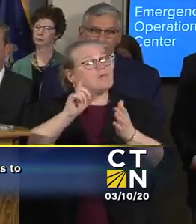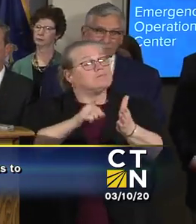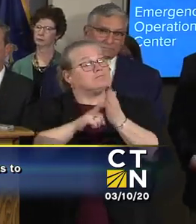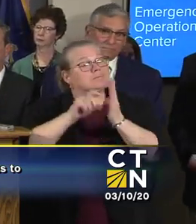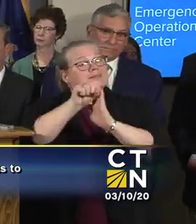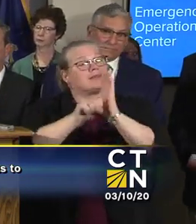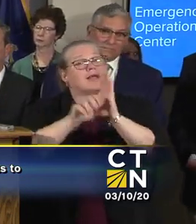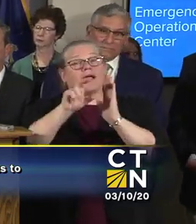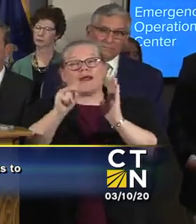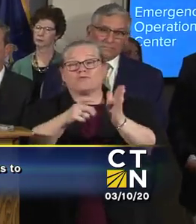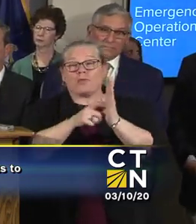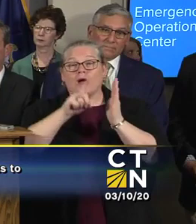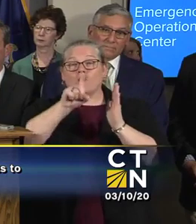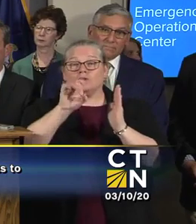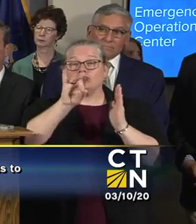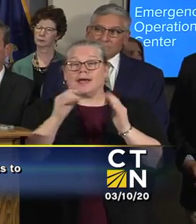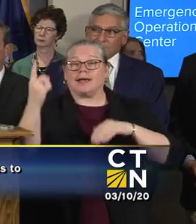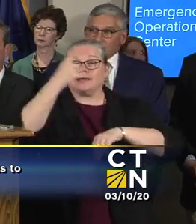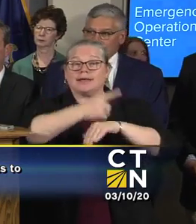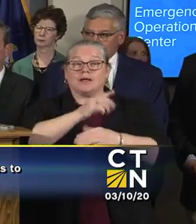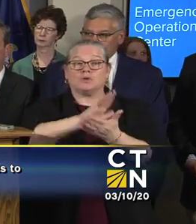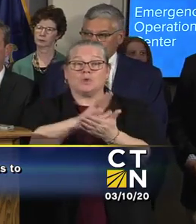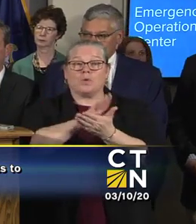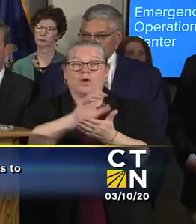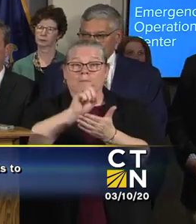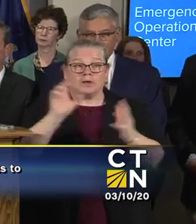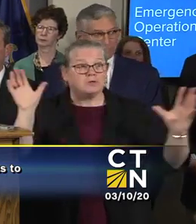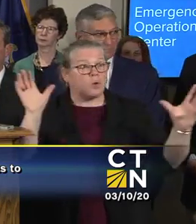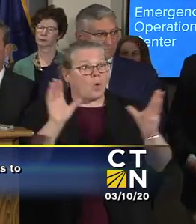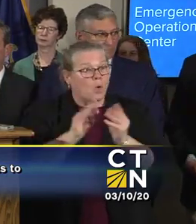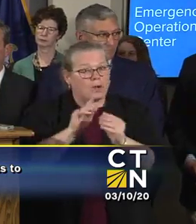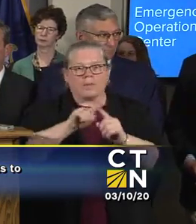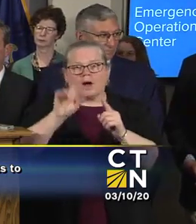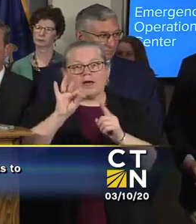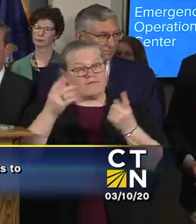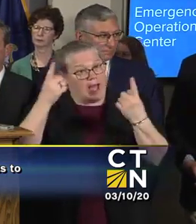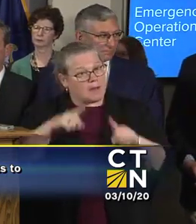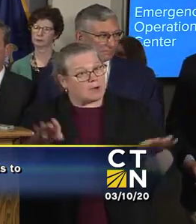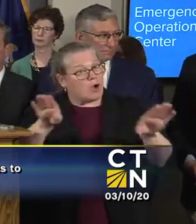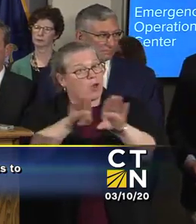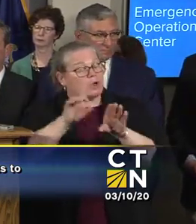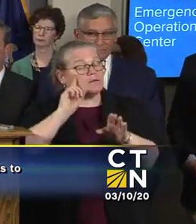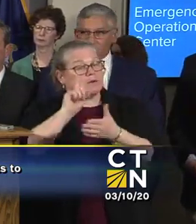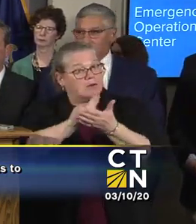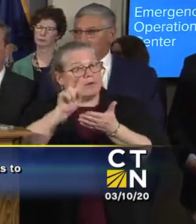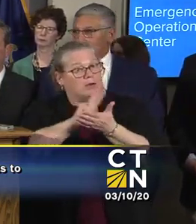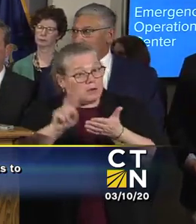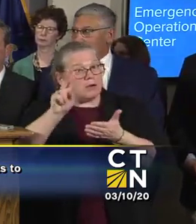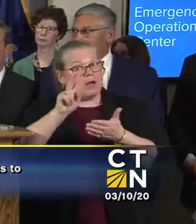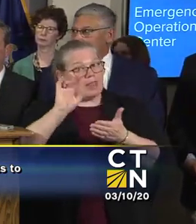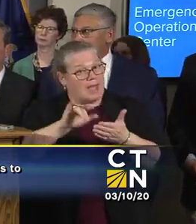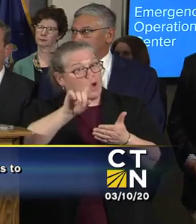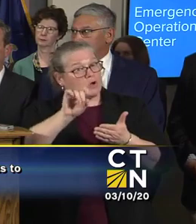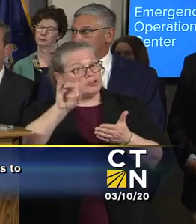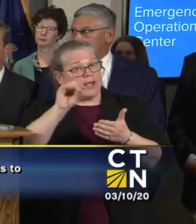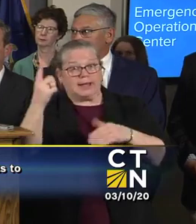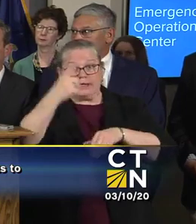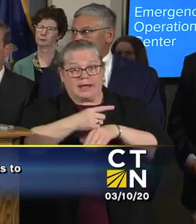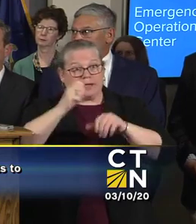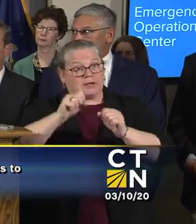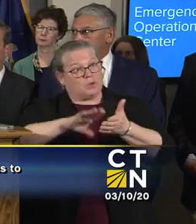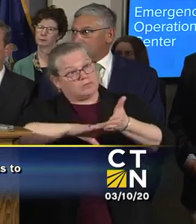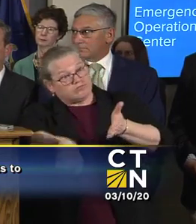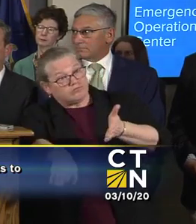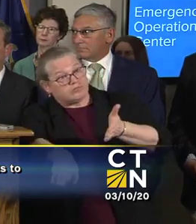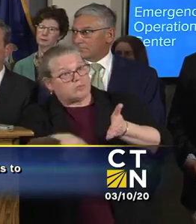shouldn't be a barrier or something that's a hindrance for them considering to close? We do have a process for waivers, and that was communicated with district superintendents